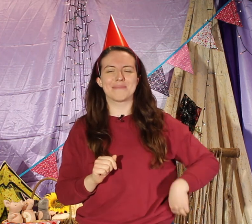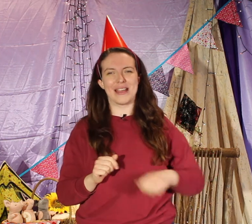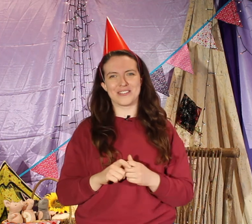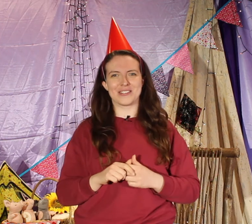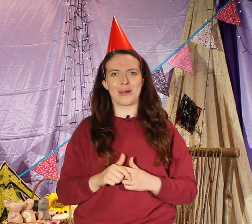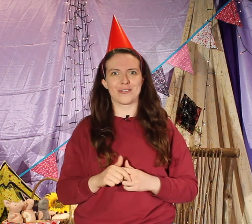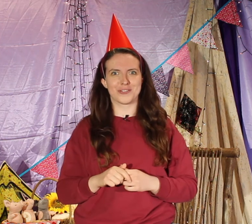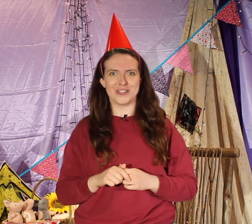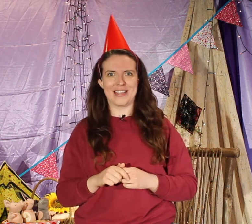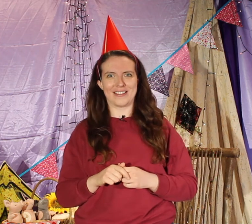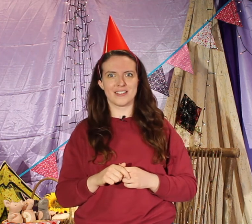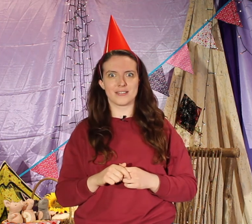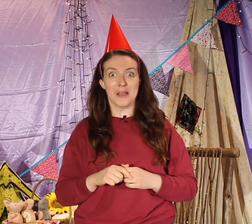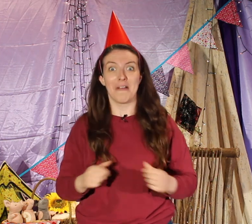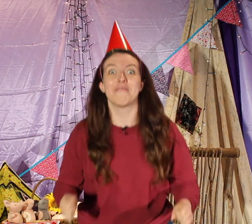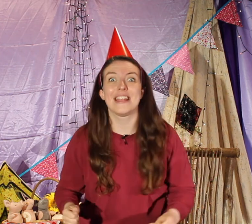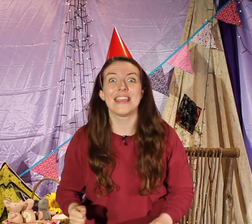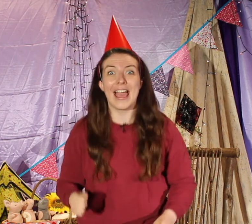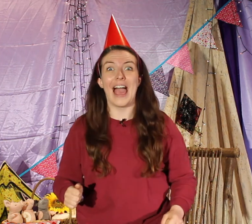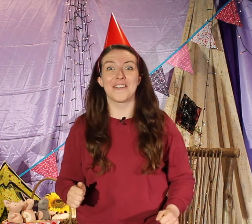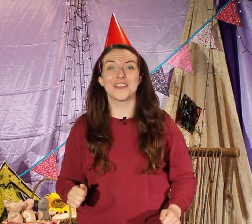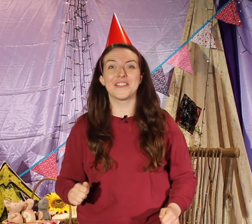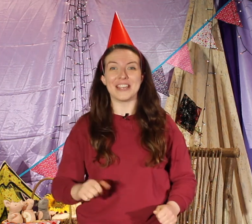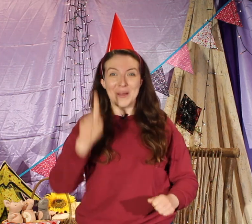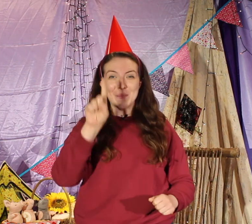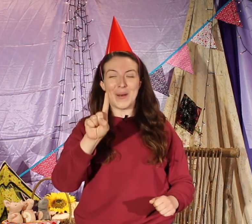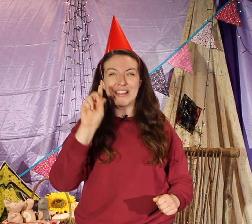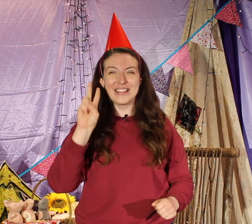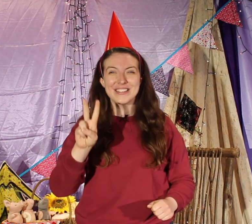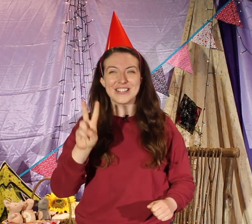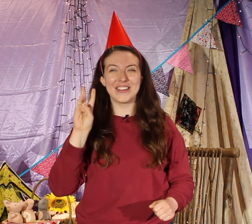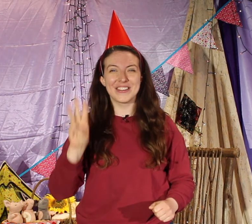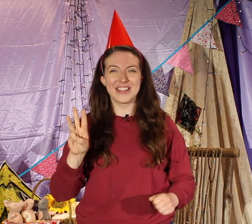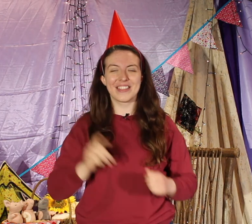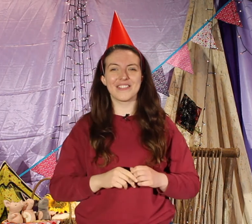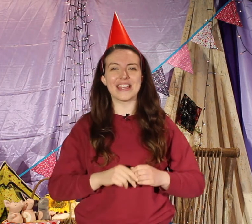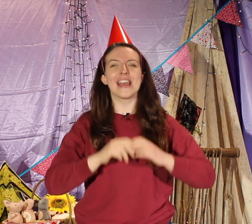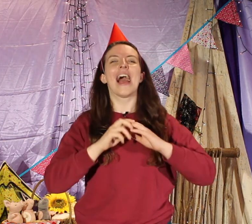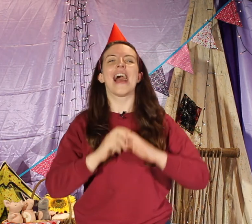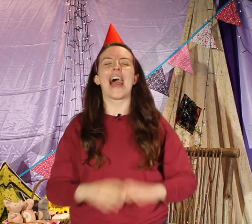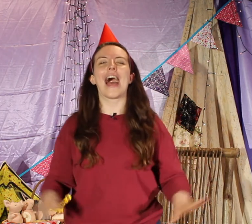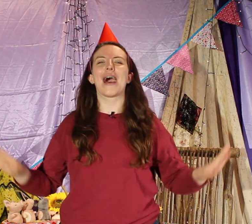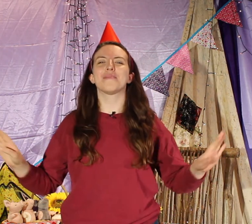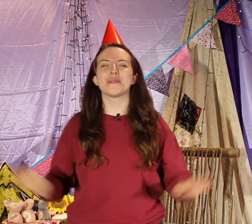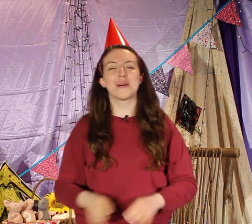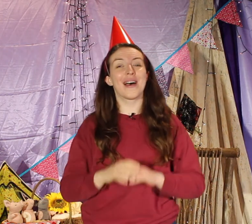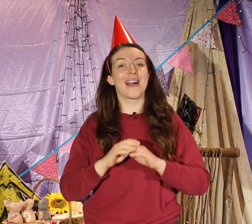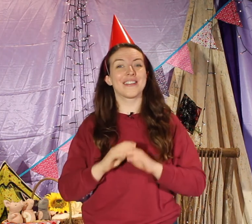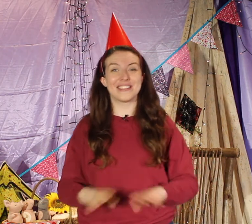Badger as well, storytellers? Ready? After three. One, two, 3. Happy